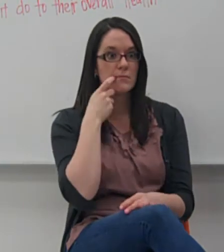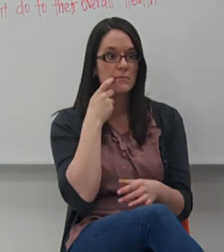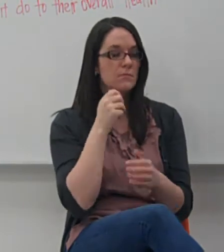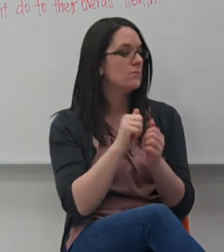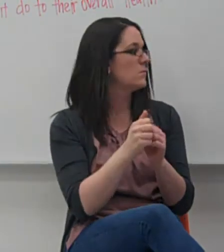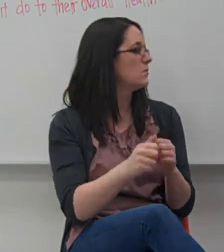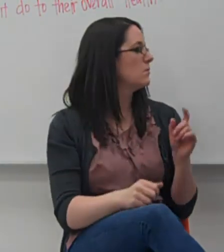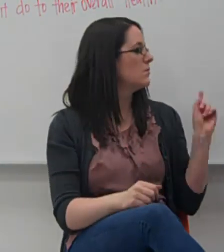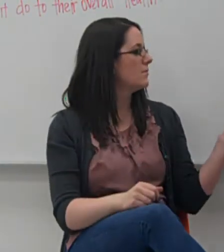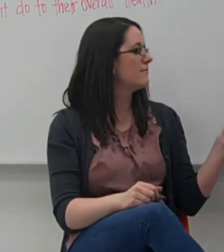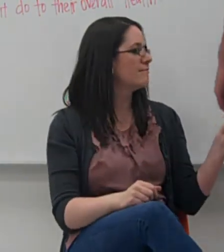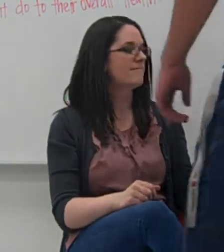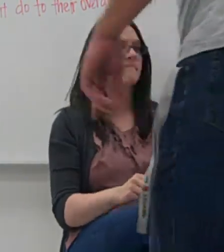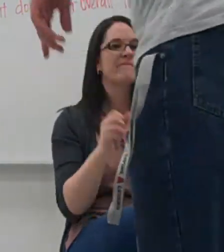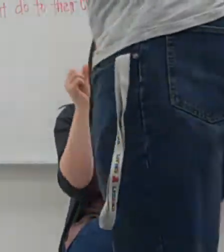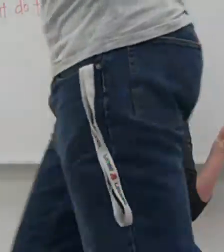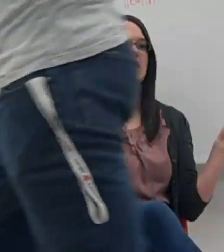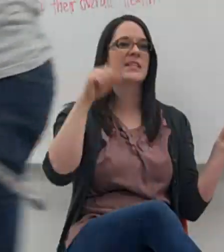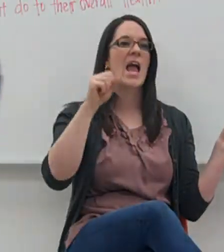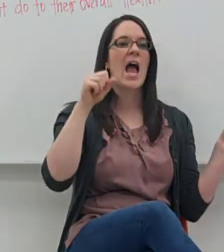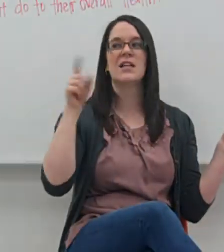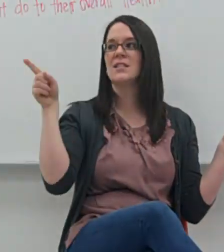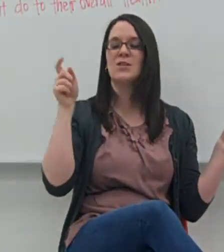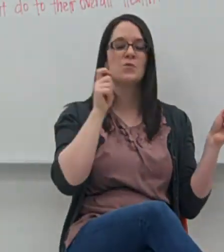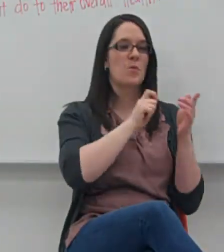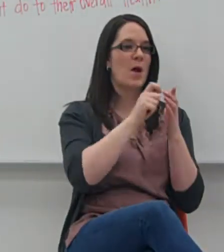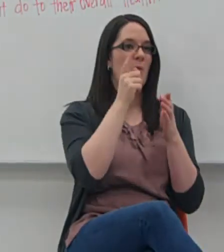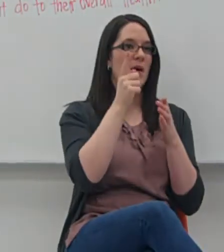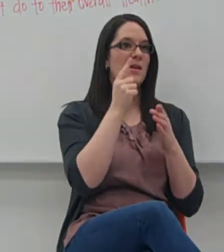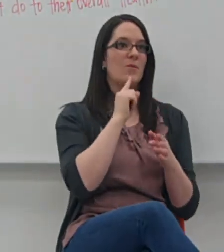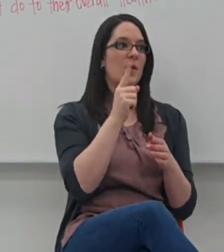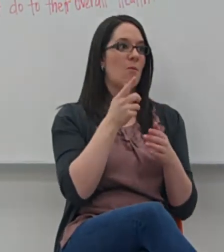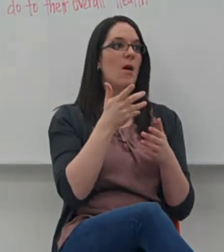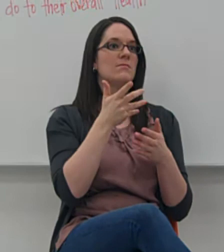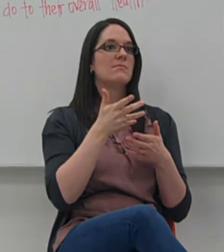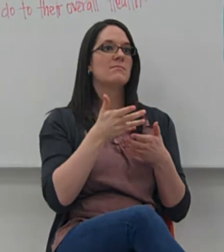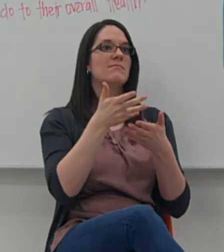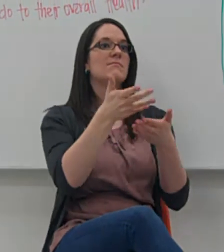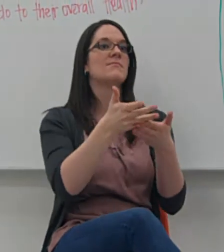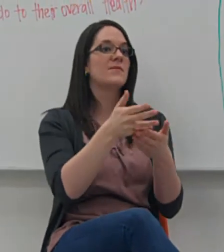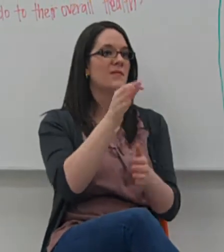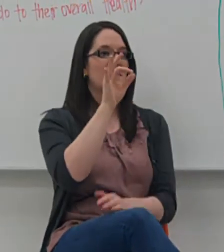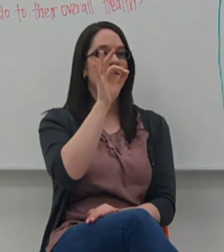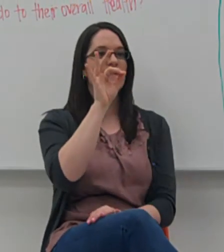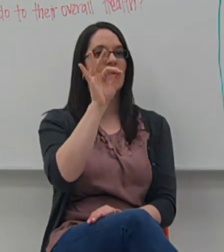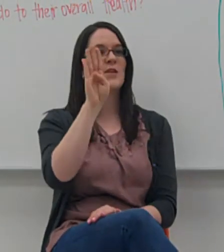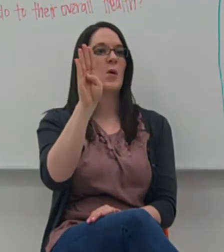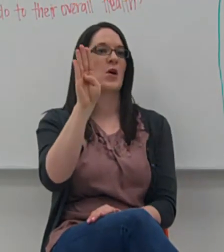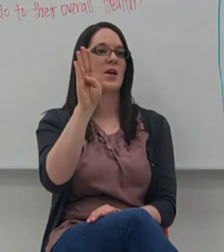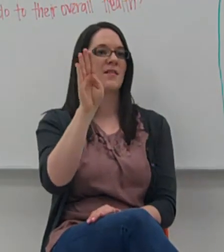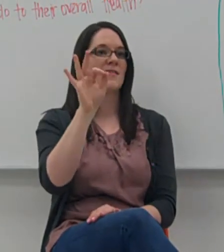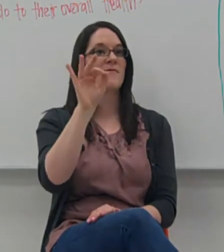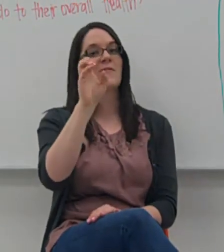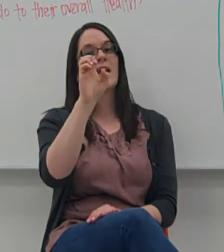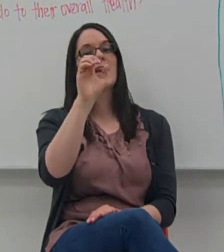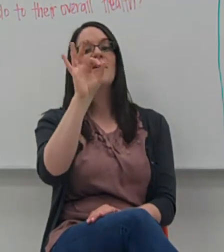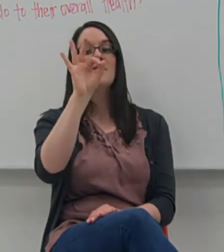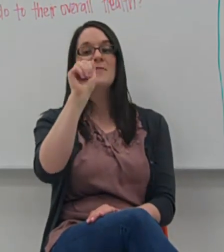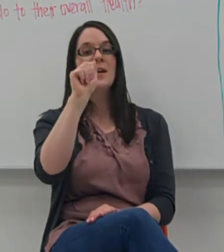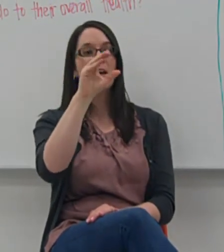okay. Kate just wrote one that I was going to bring up that no one wrote. Facebook. Raise your hand. Raise your hand if you think you know somebody